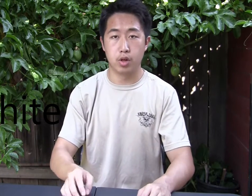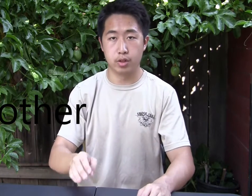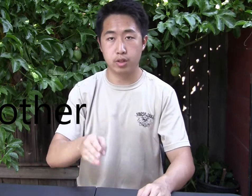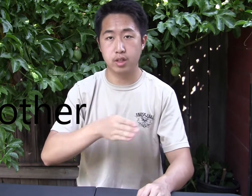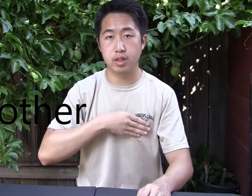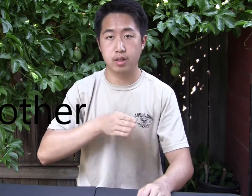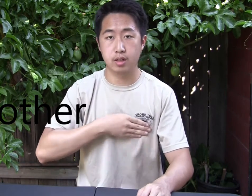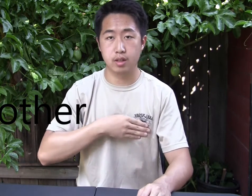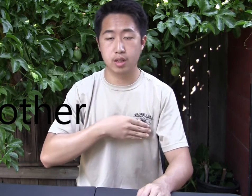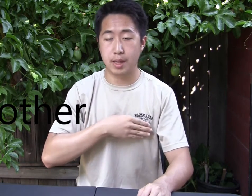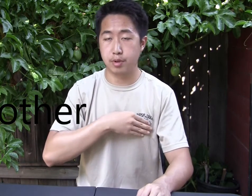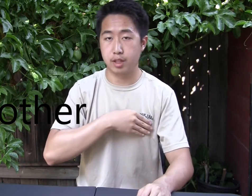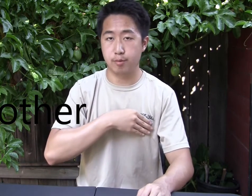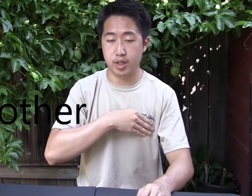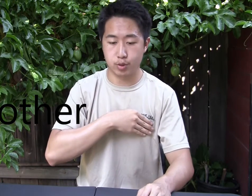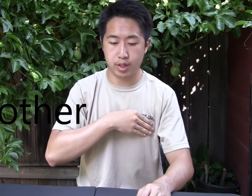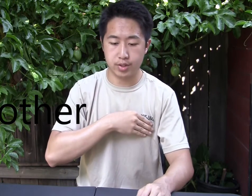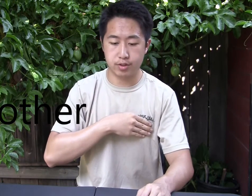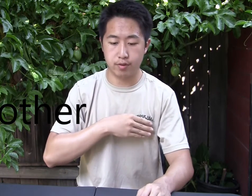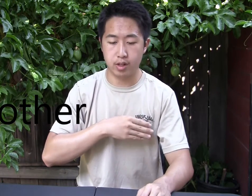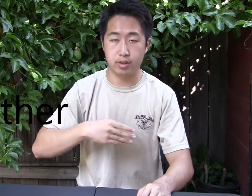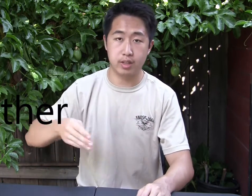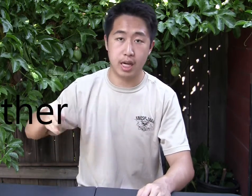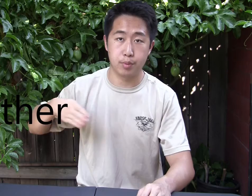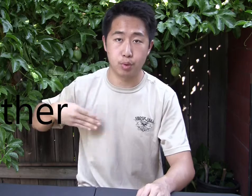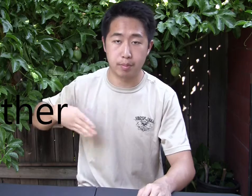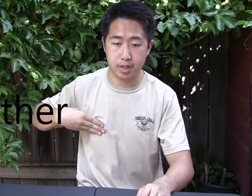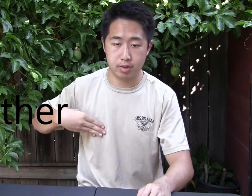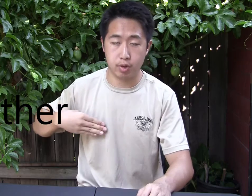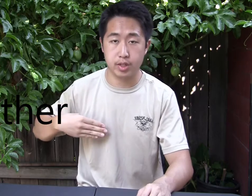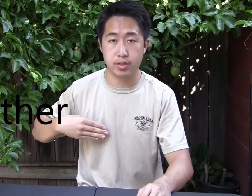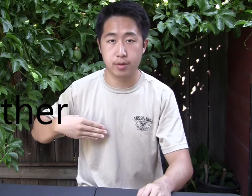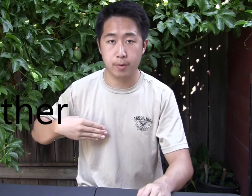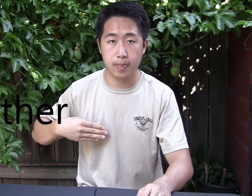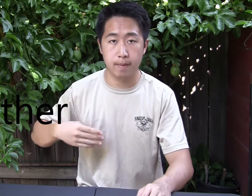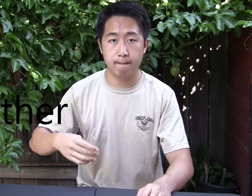Mother, tap your left breast twice. Father, tap your right breast twice.